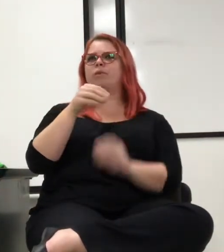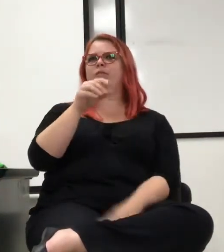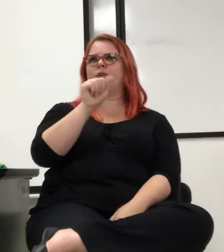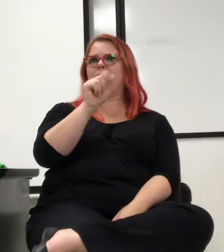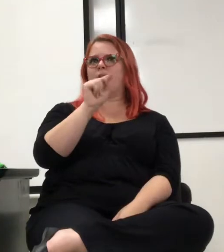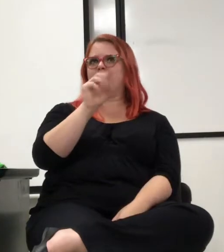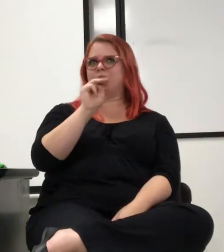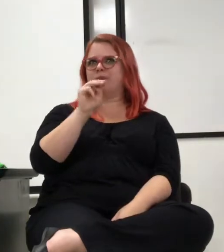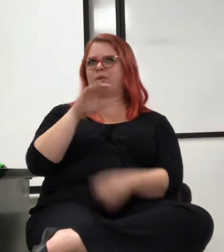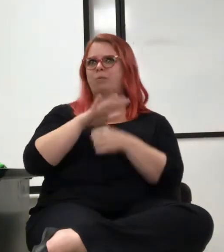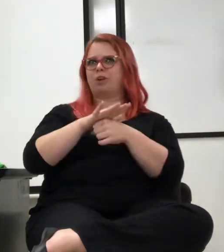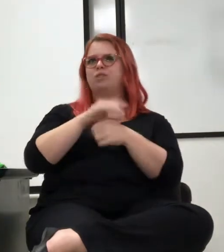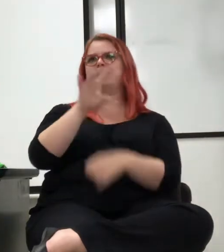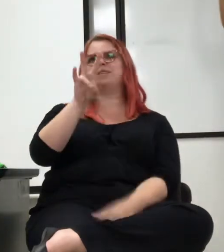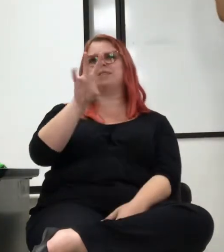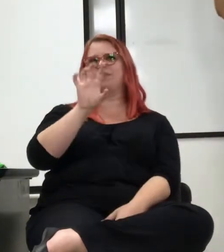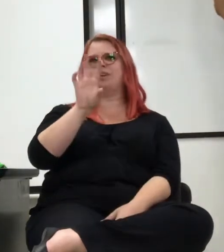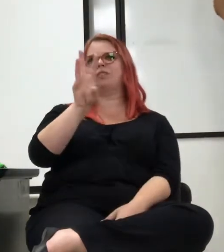760. Very good.